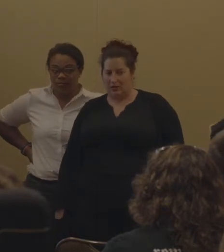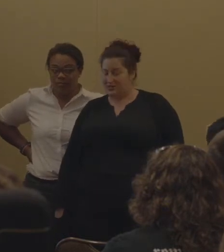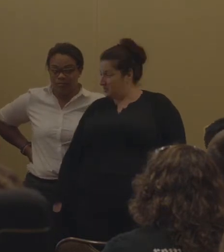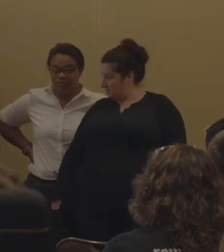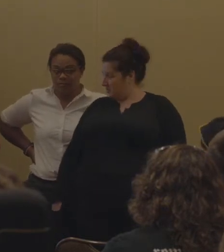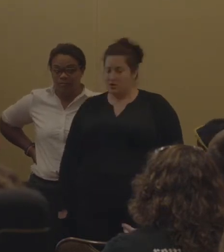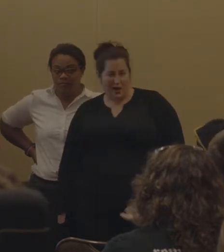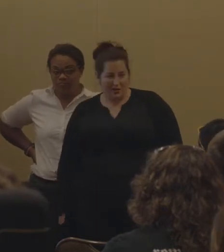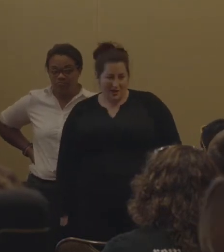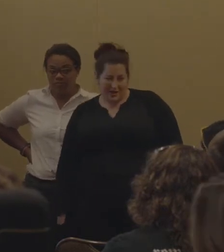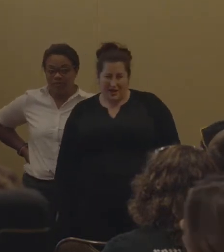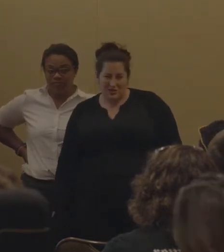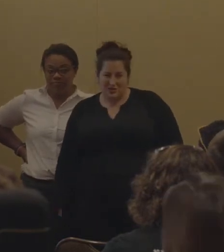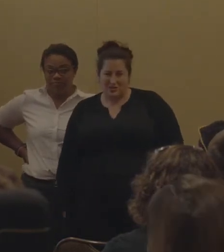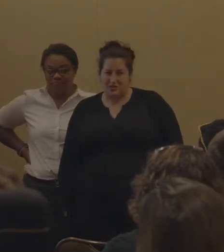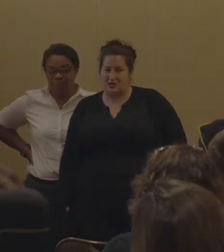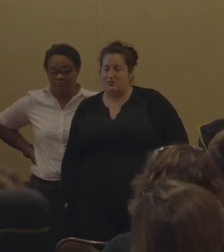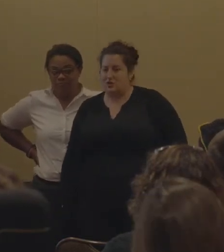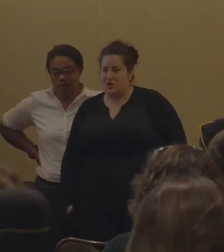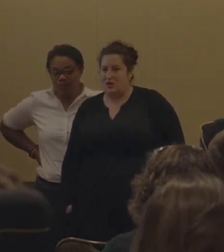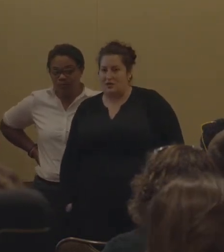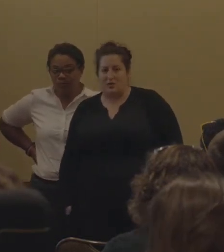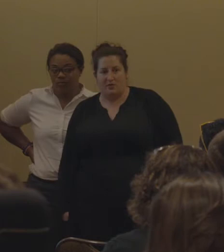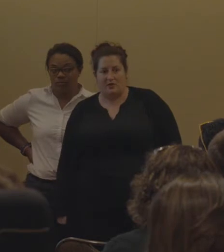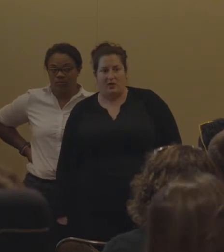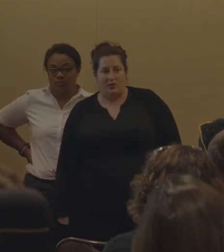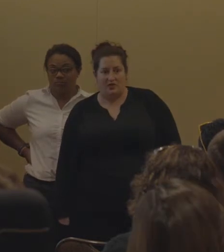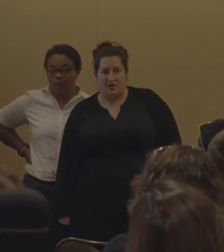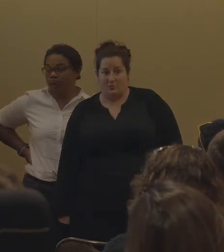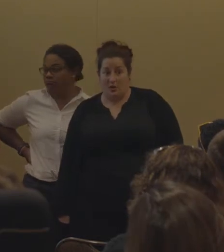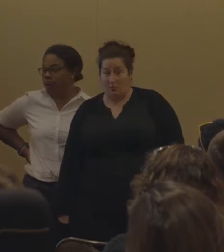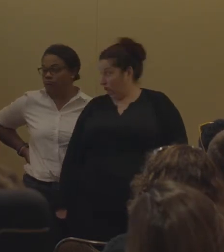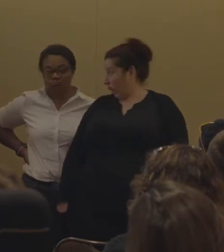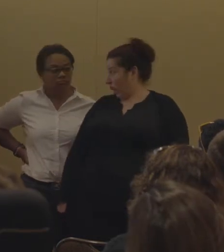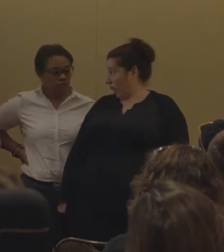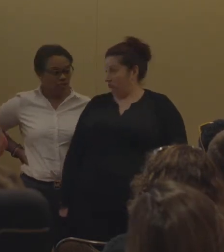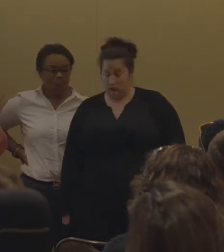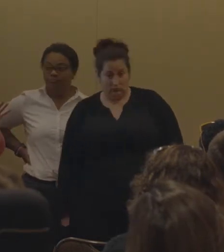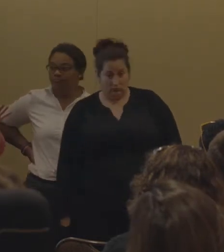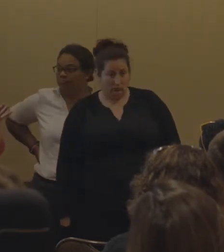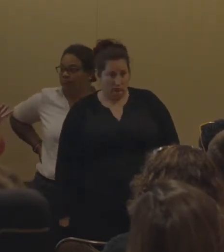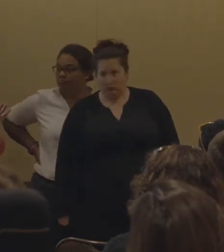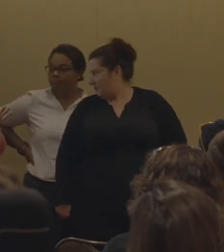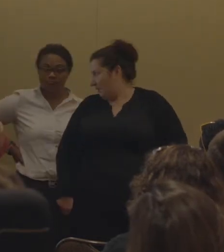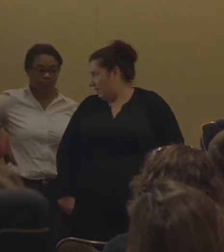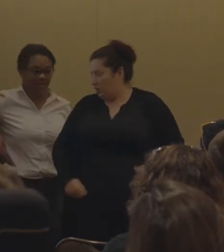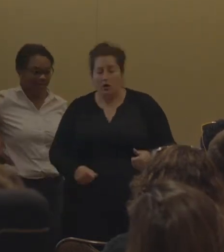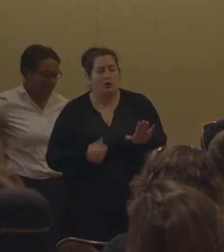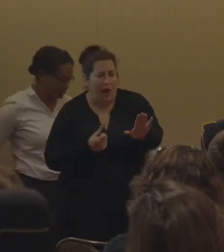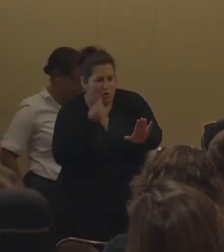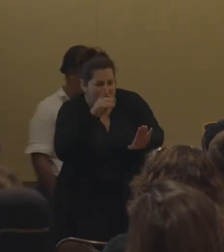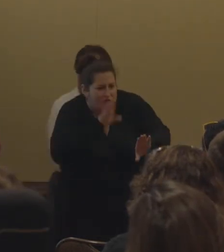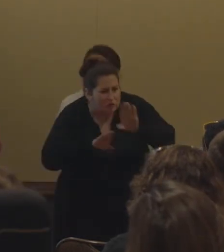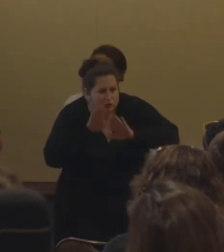we're lessened, I guess, and it's a frustrating thing that we've been dealing with in the deaf community. I understand your